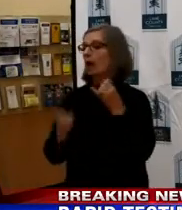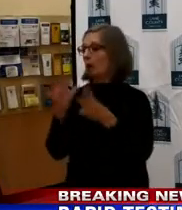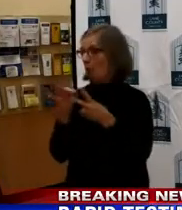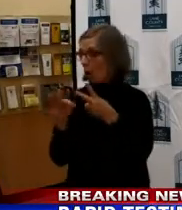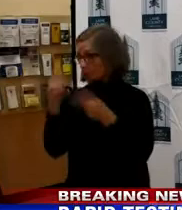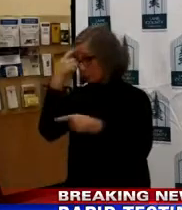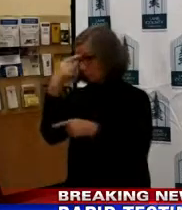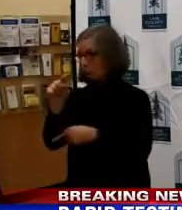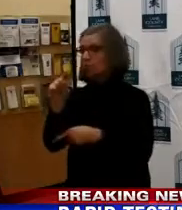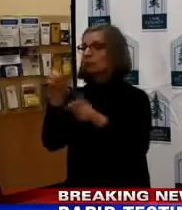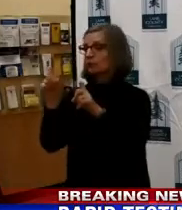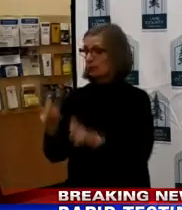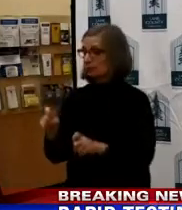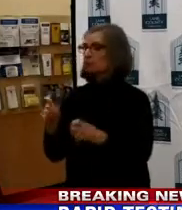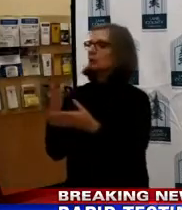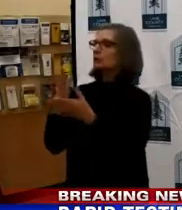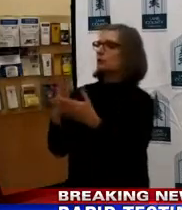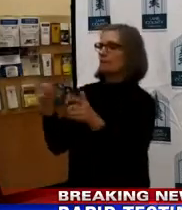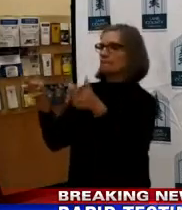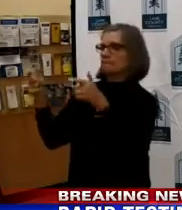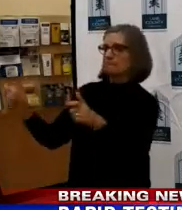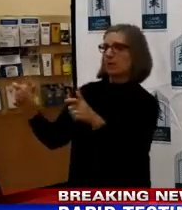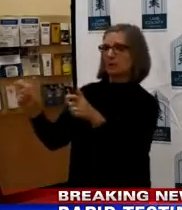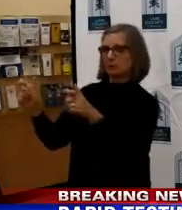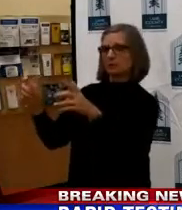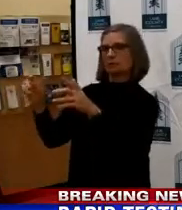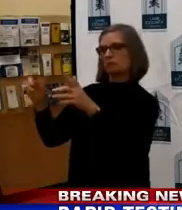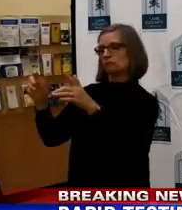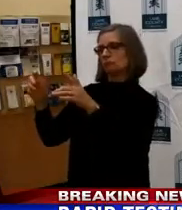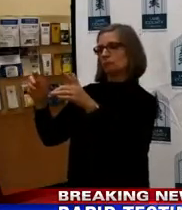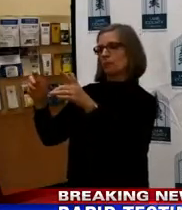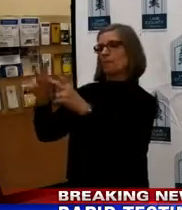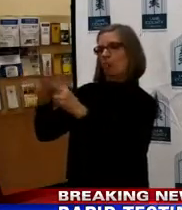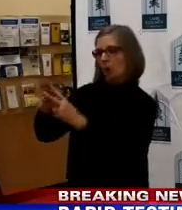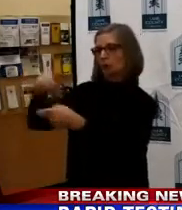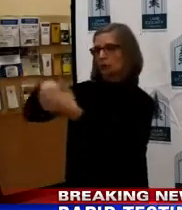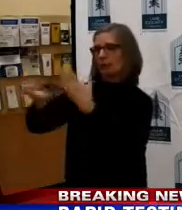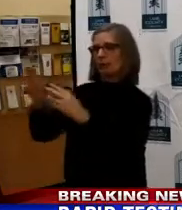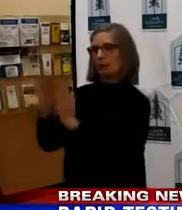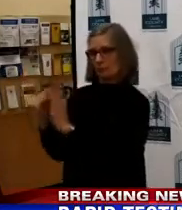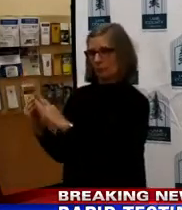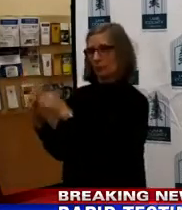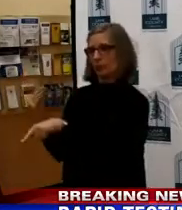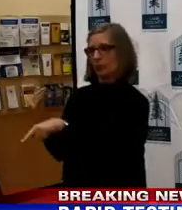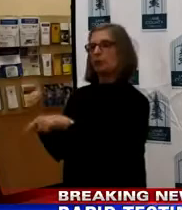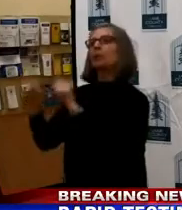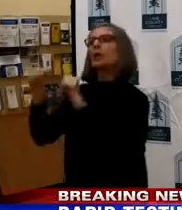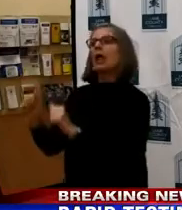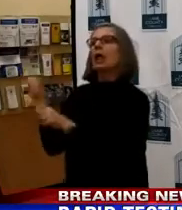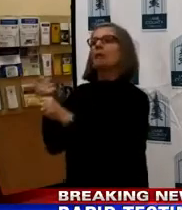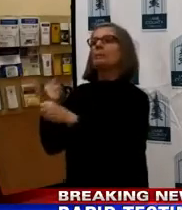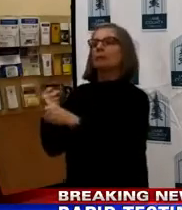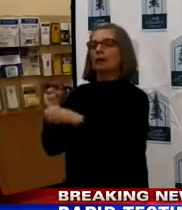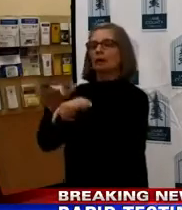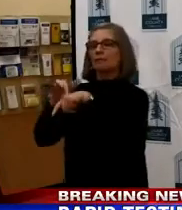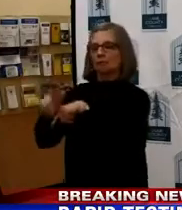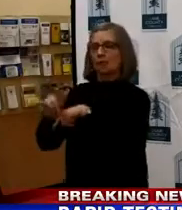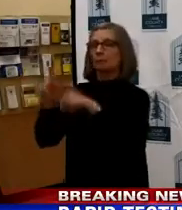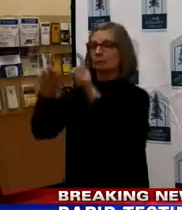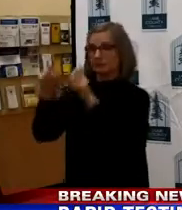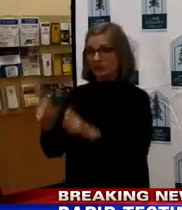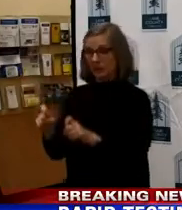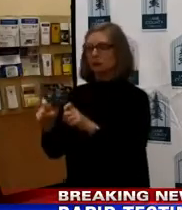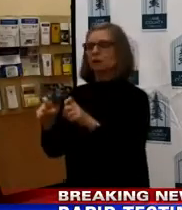larger partners in the community helping to make testing available right here in Lane County through the traditional long-form